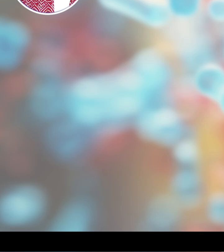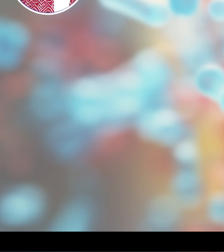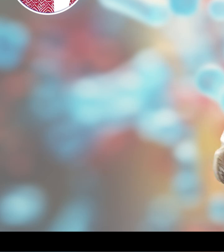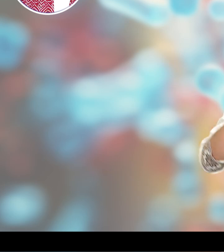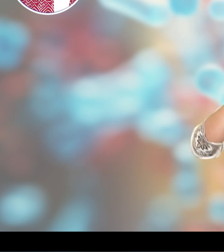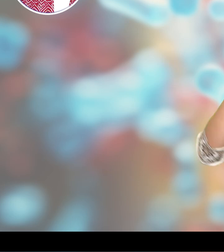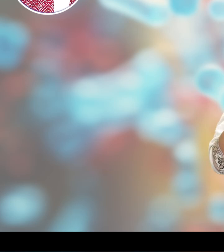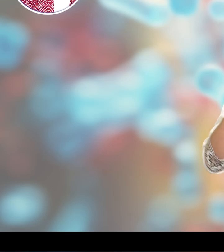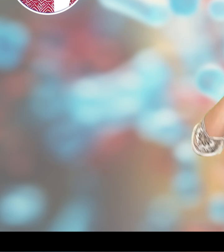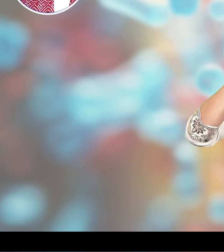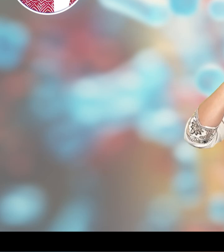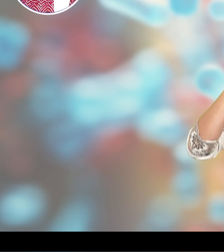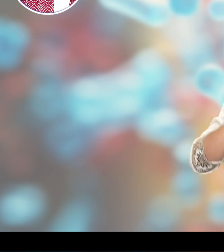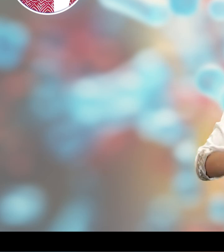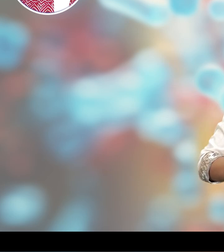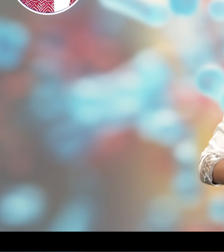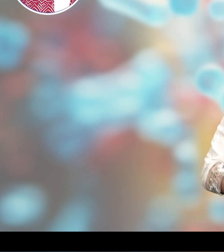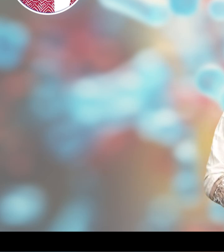person?